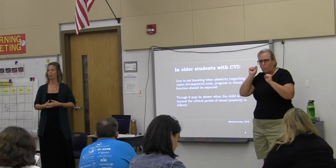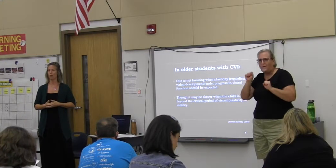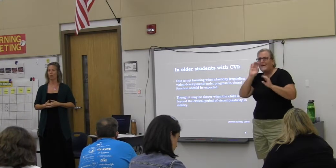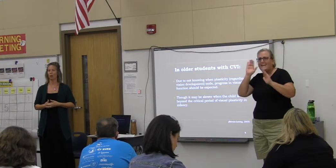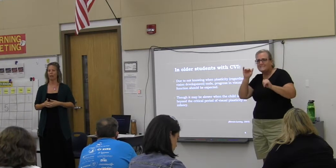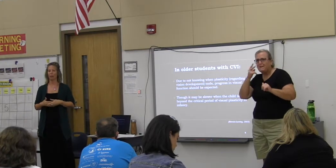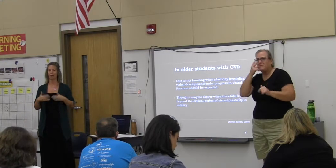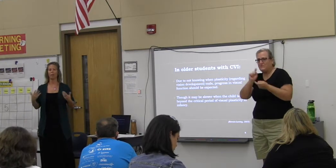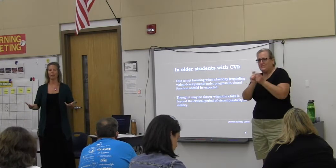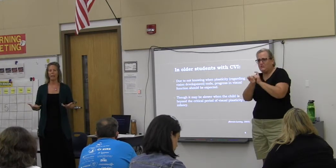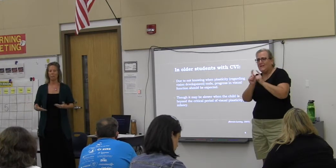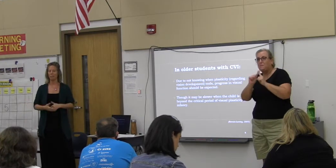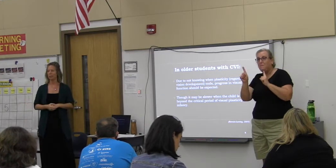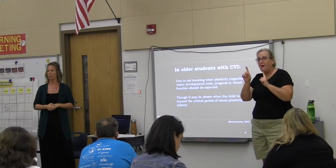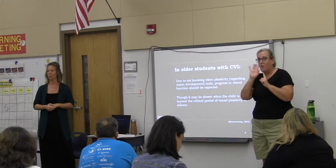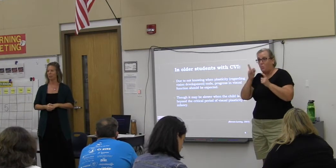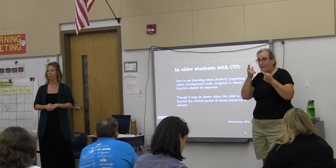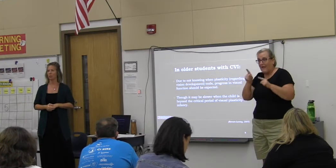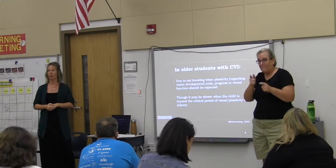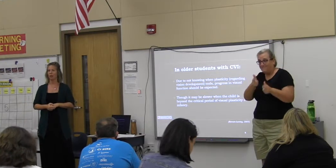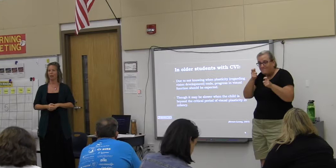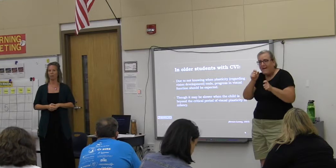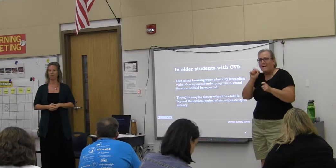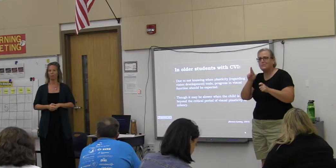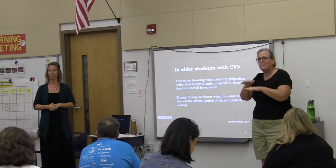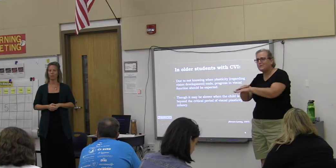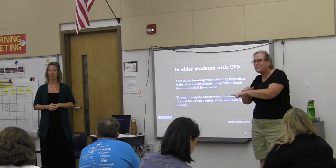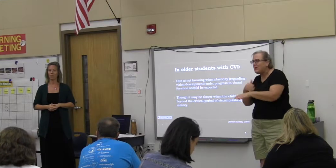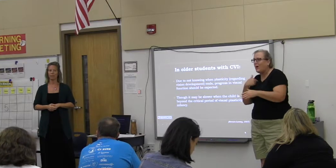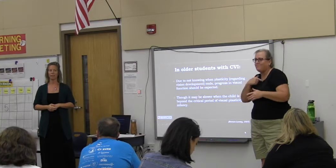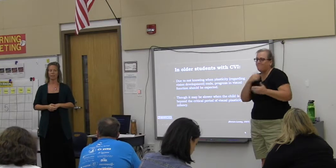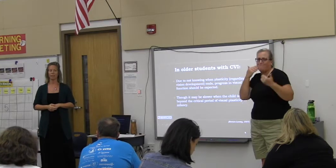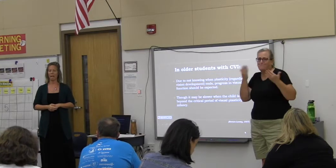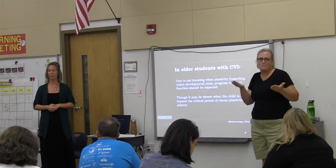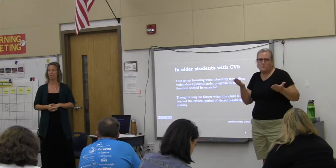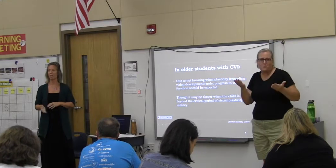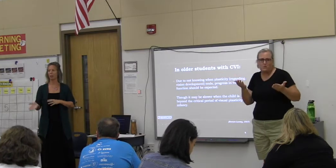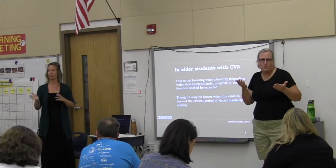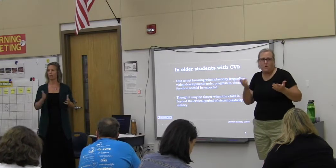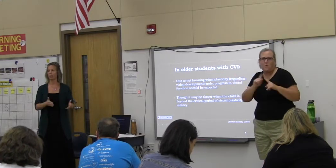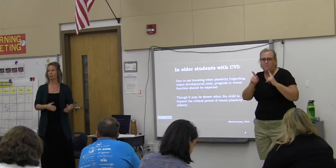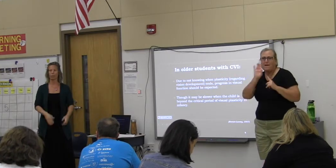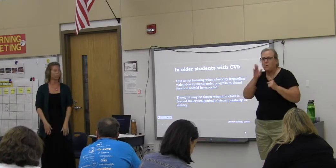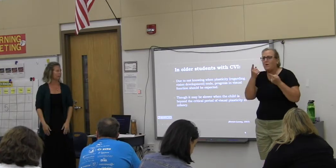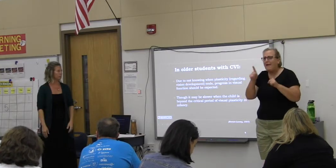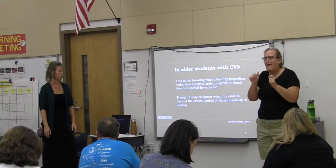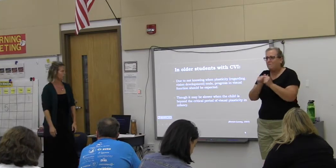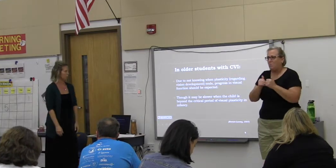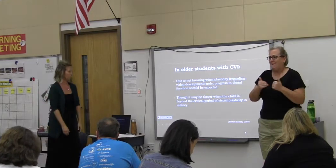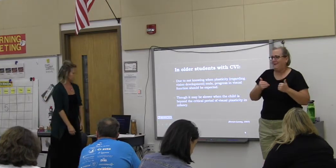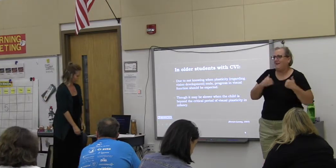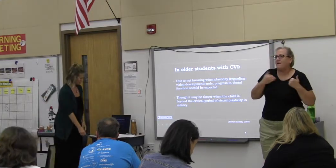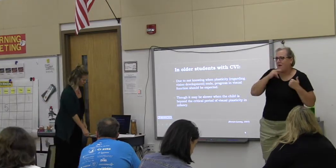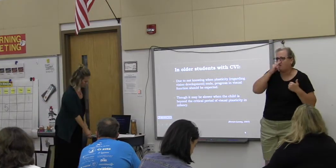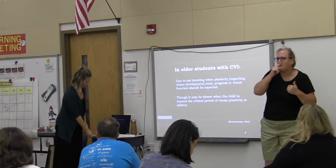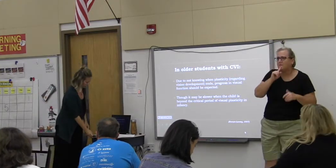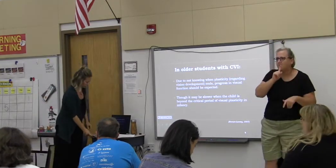We just don't know how quick it might happen in our kiddos. I think it's definitely going to happen a lot quicker in those younger ages.